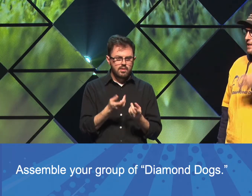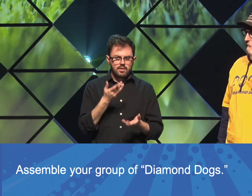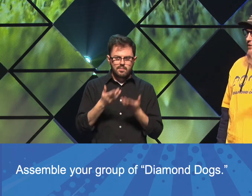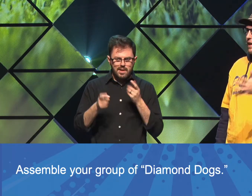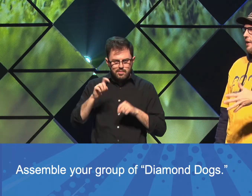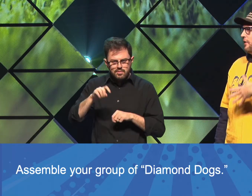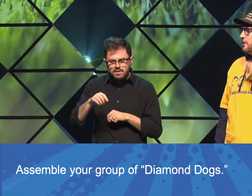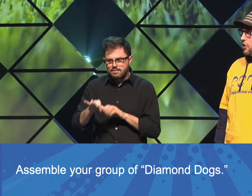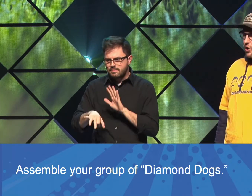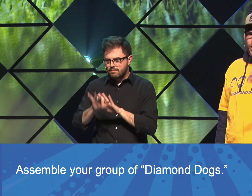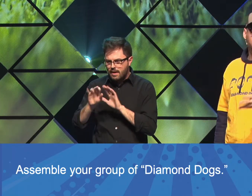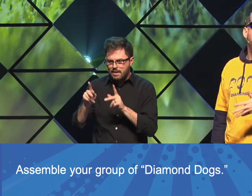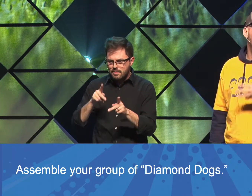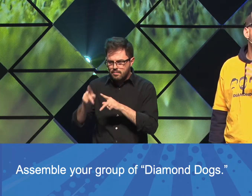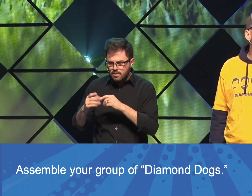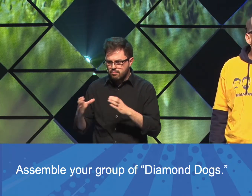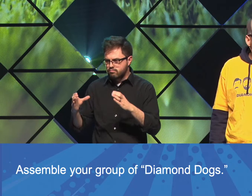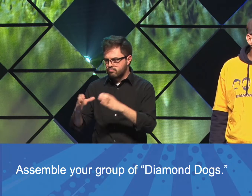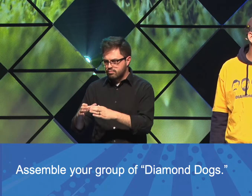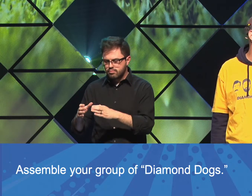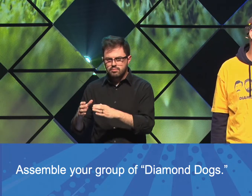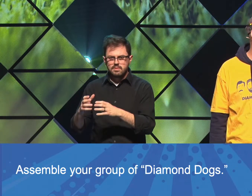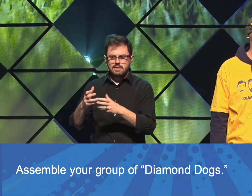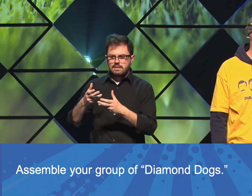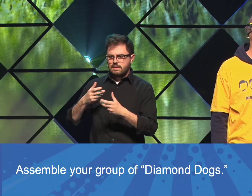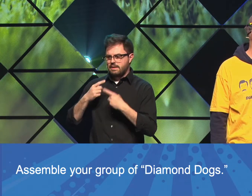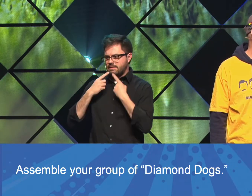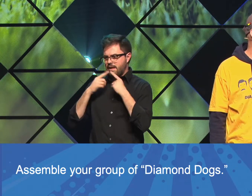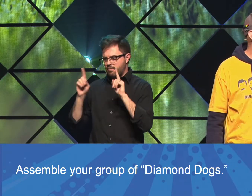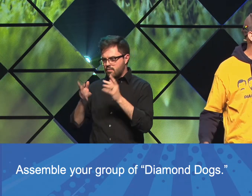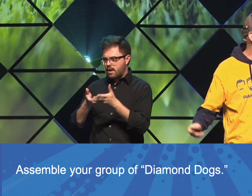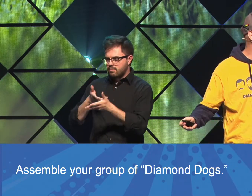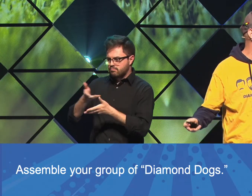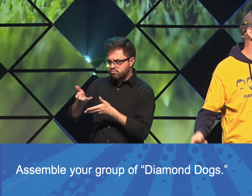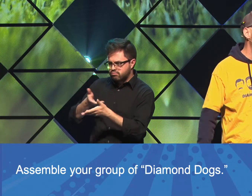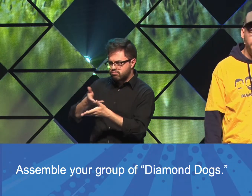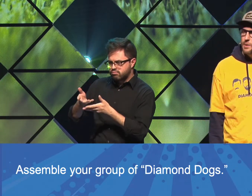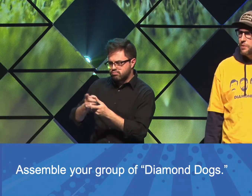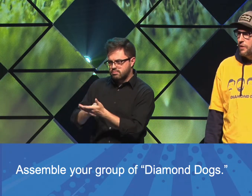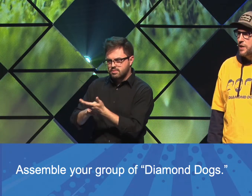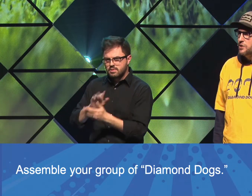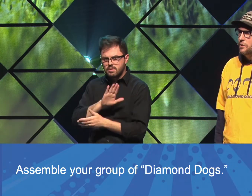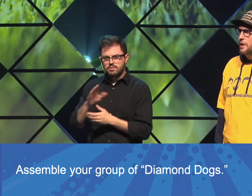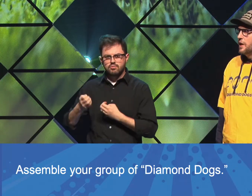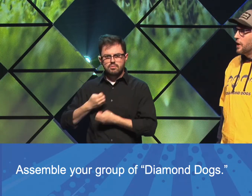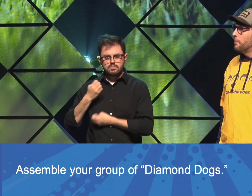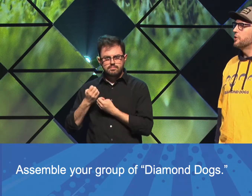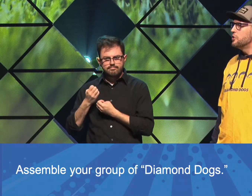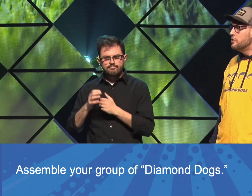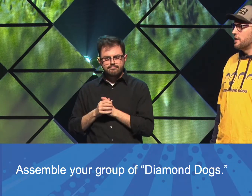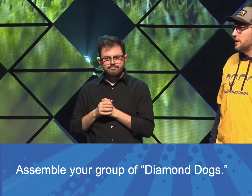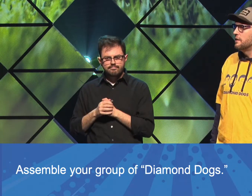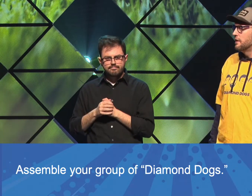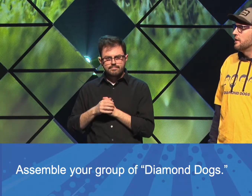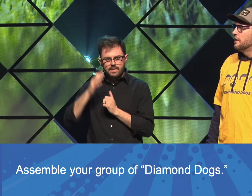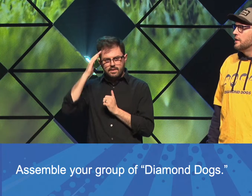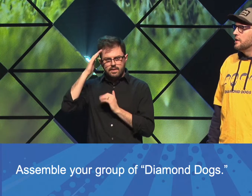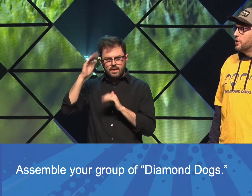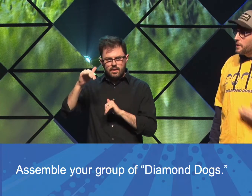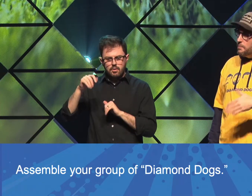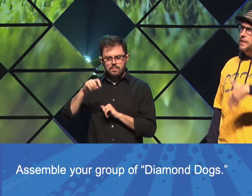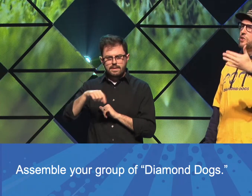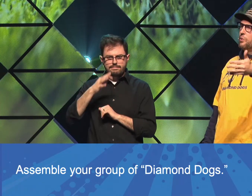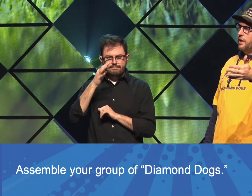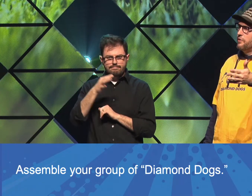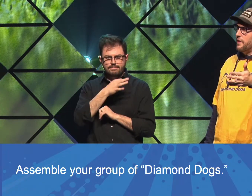process it out loud and talk through it. Maybe that's through your invitation. I hope that these next few moments provide you an opportunity